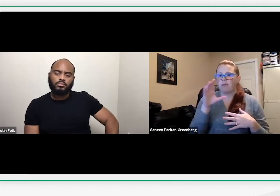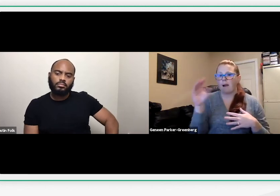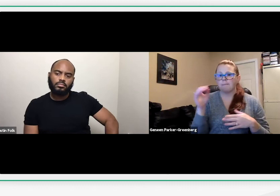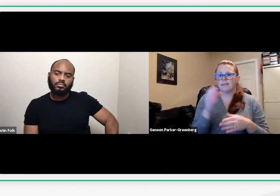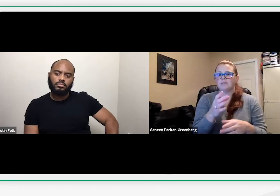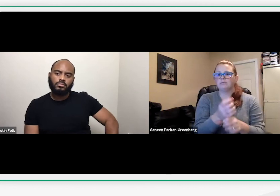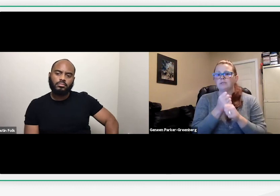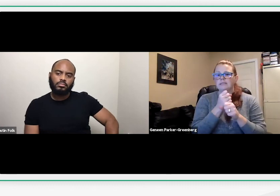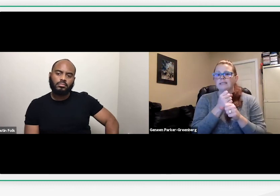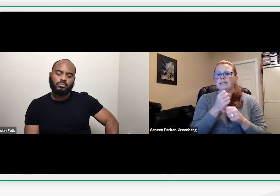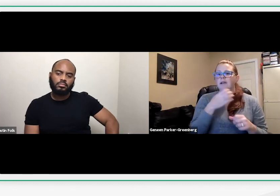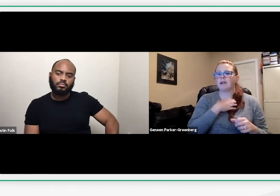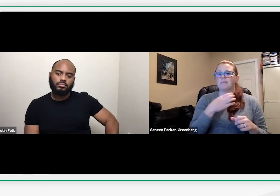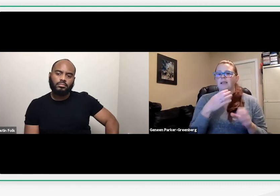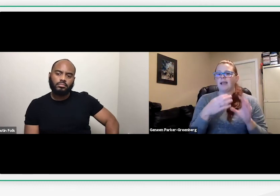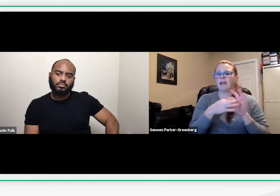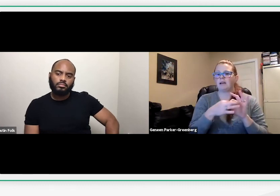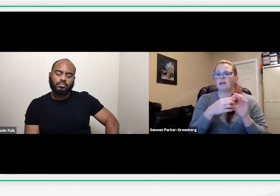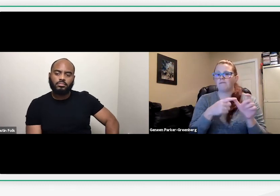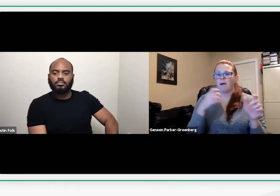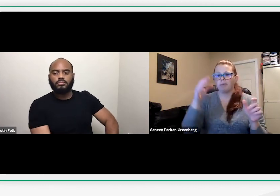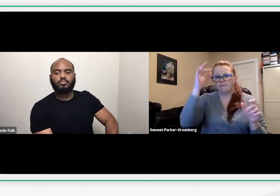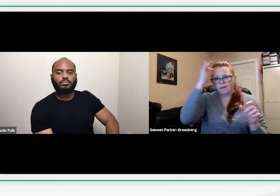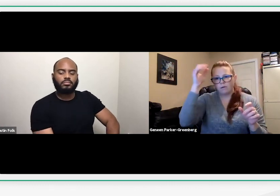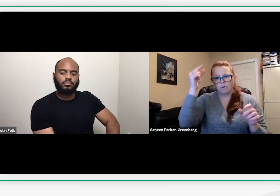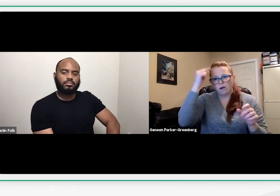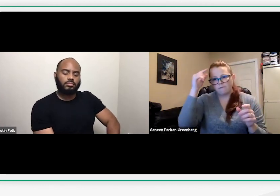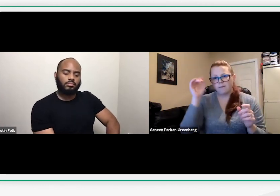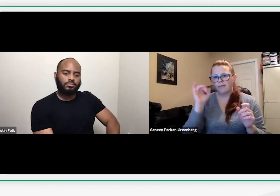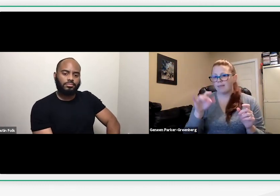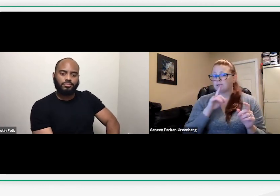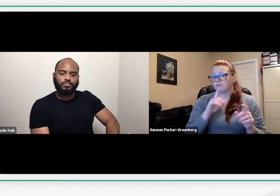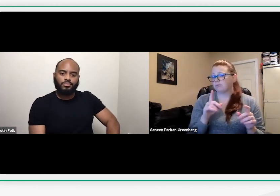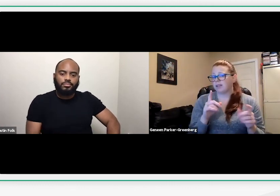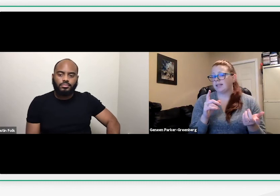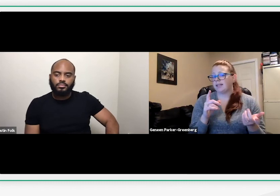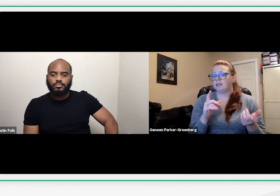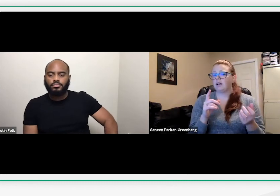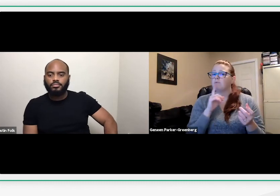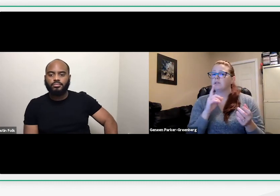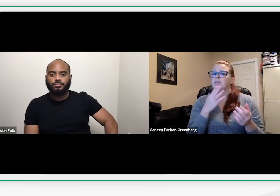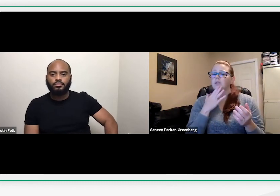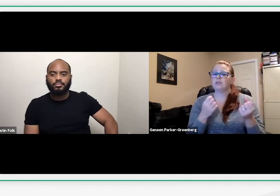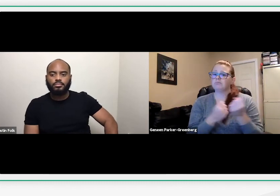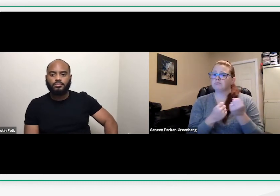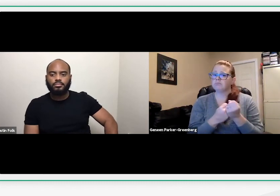Um, it's very important and even scary for the company to receive a complaint from the federal government.